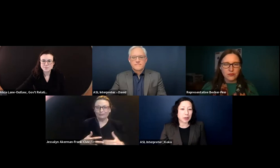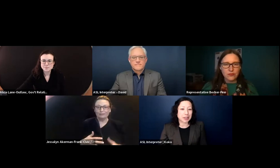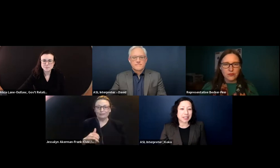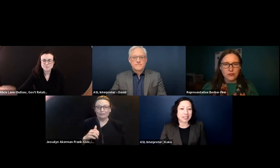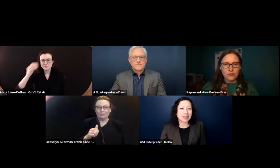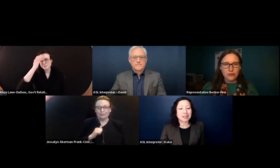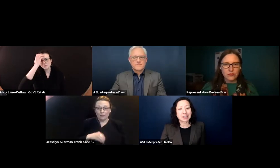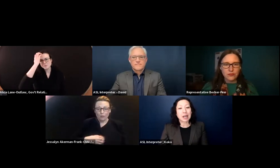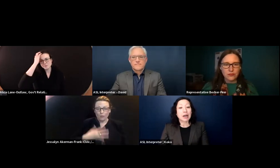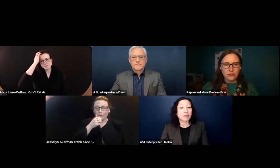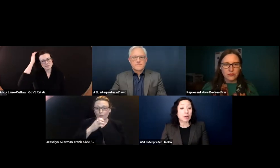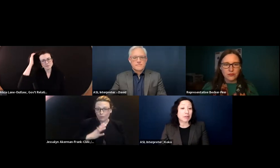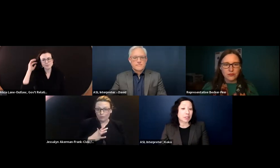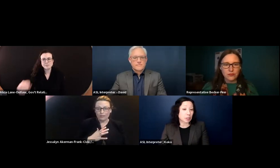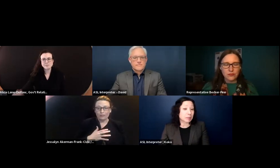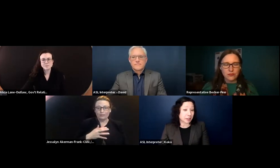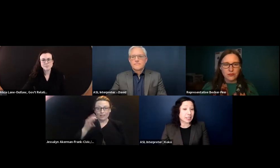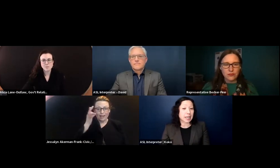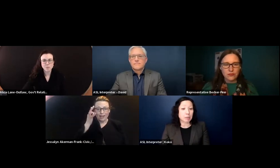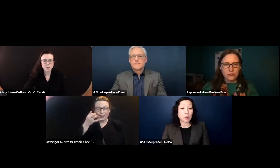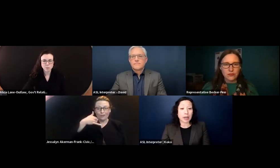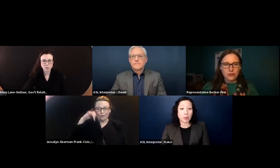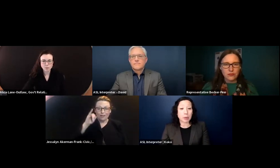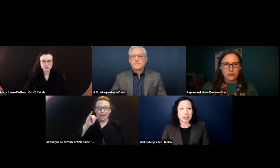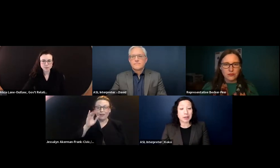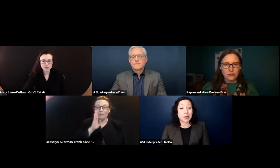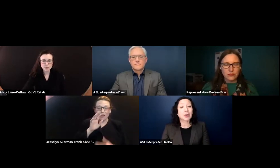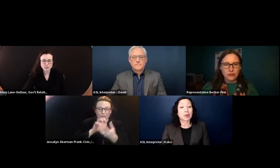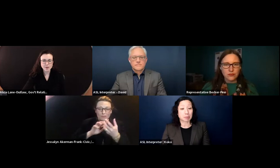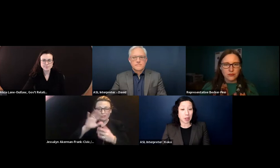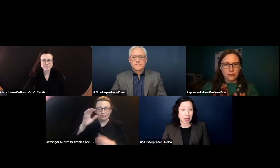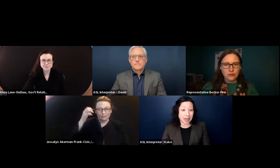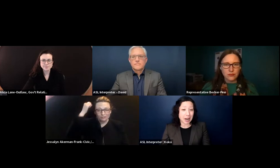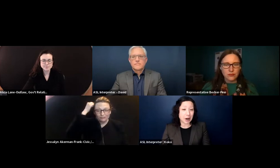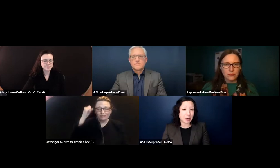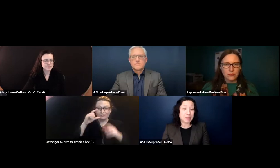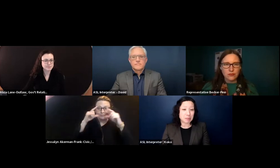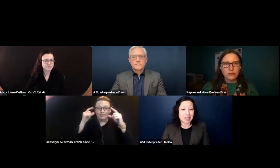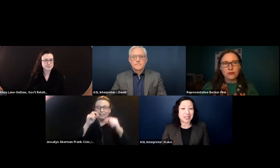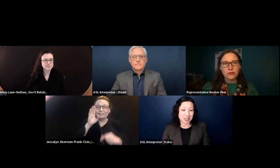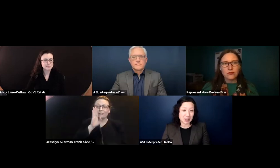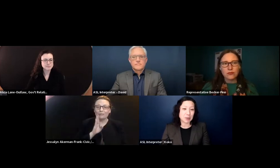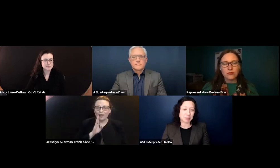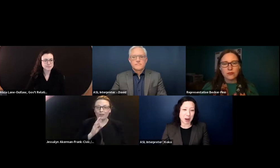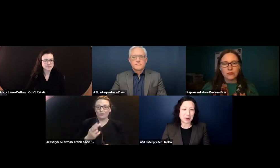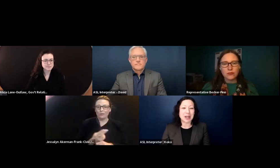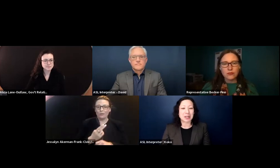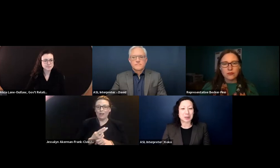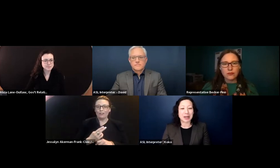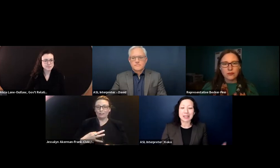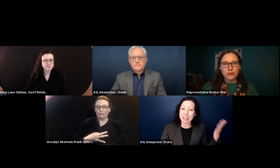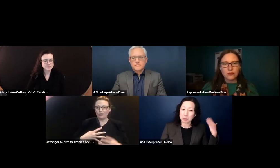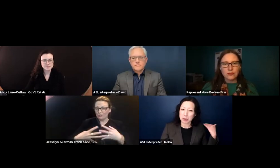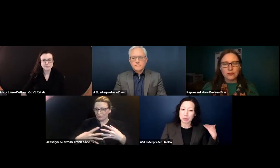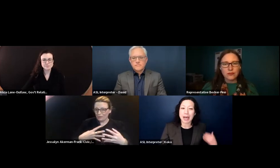support with you all this evening. For my visual appearance, I am a white woman with blonde hair mixed with brown